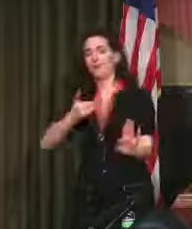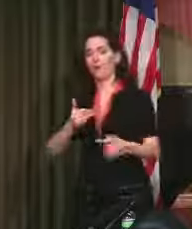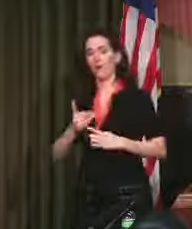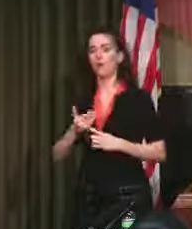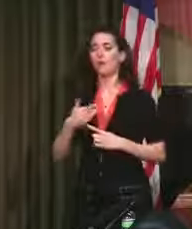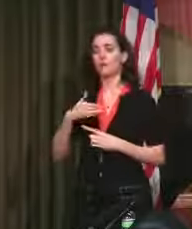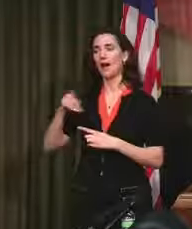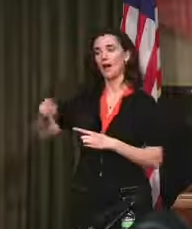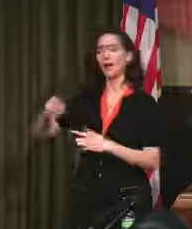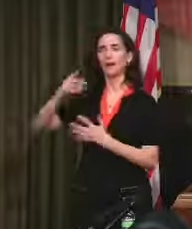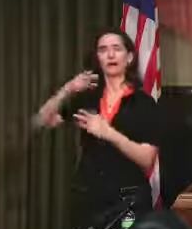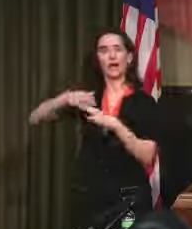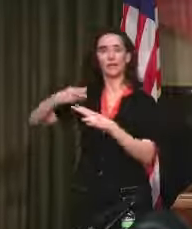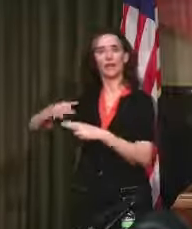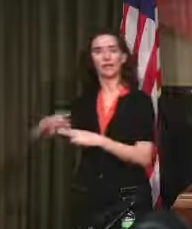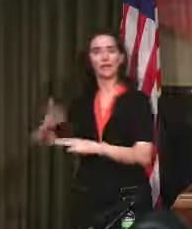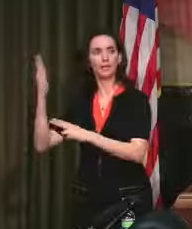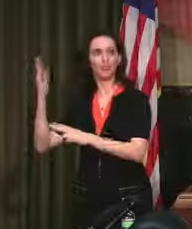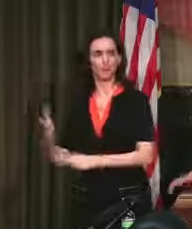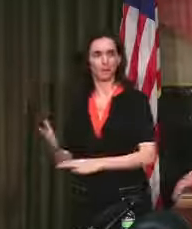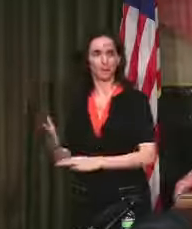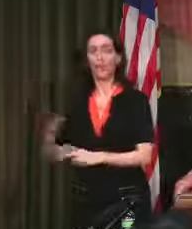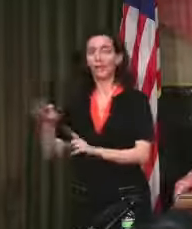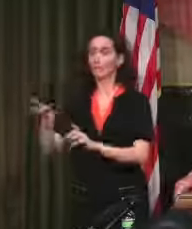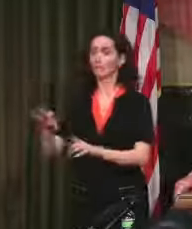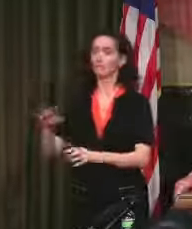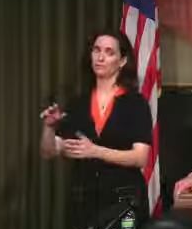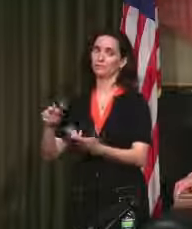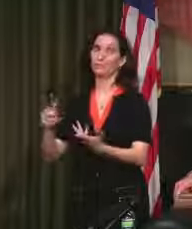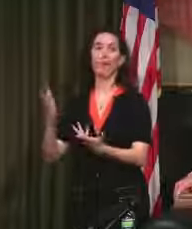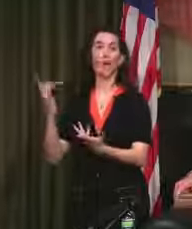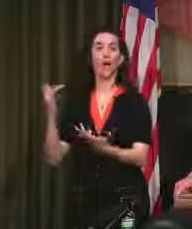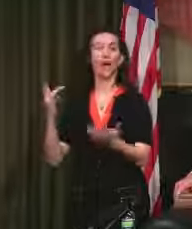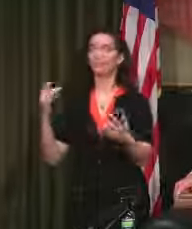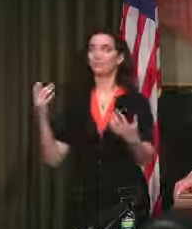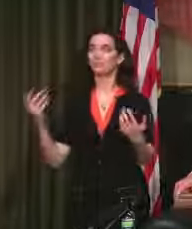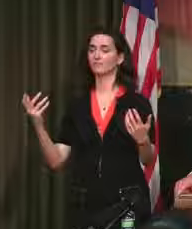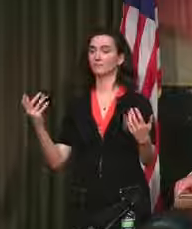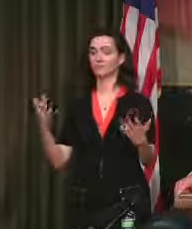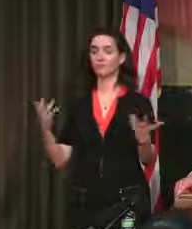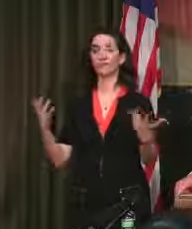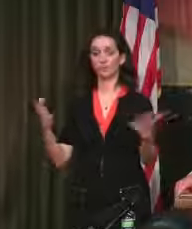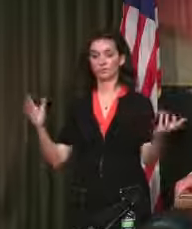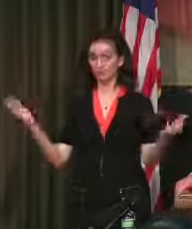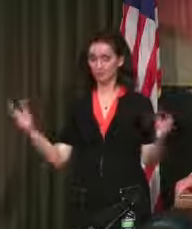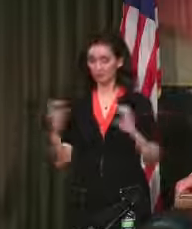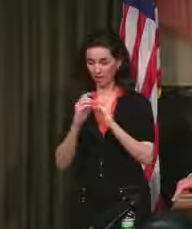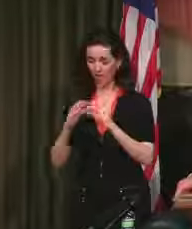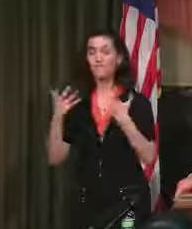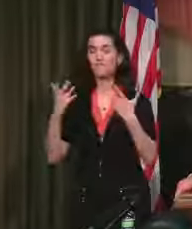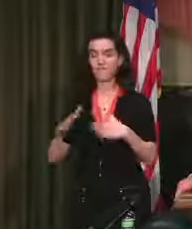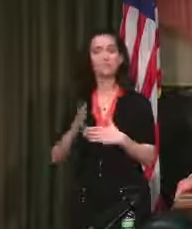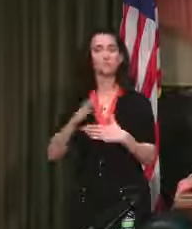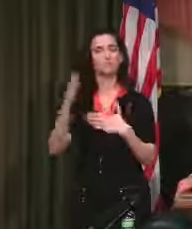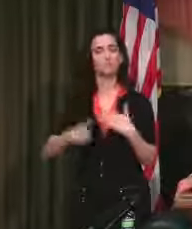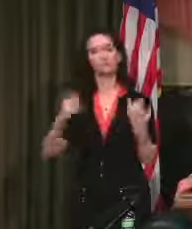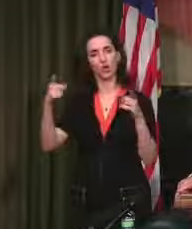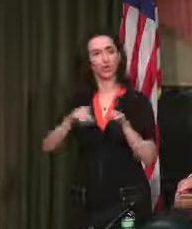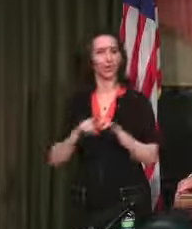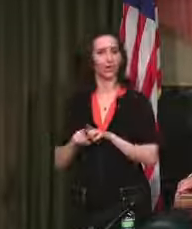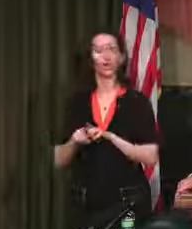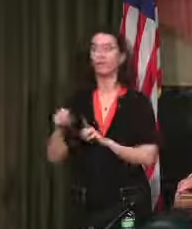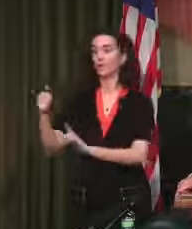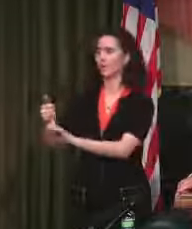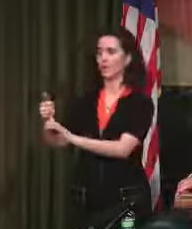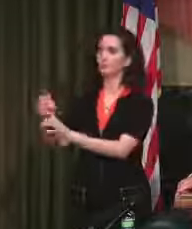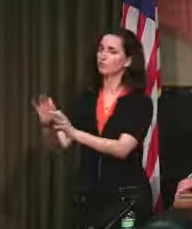out the speaker because at the end of the day, we were able to put a compromise together, and he was instrumental in that. He came